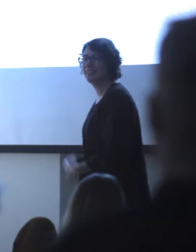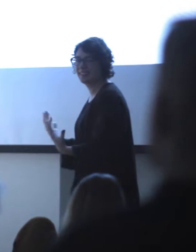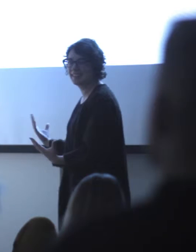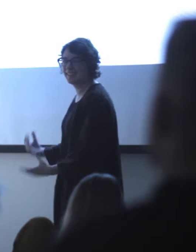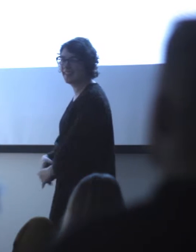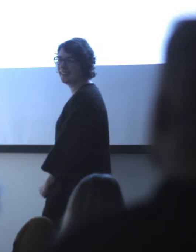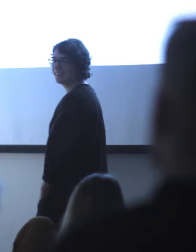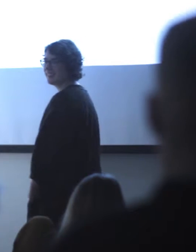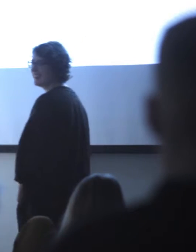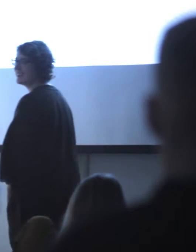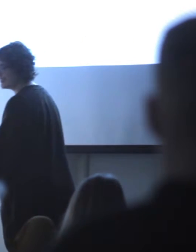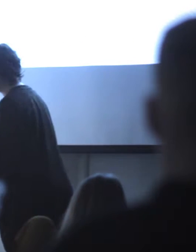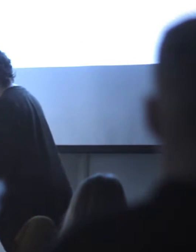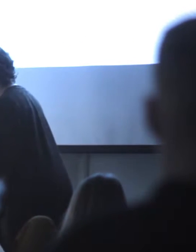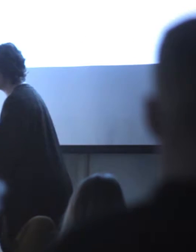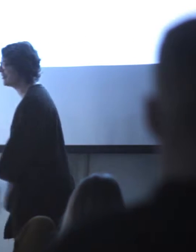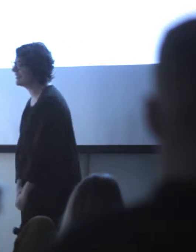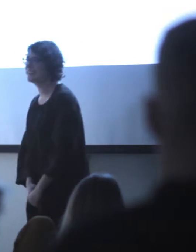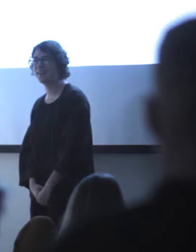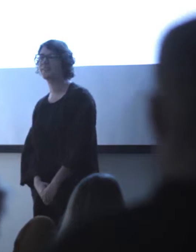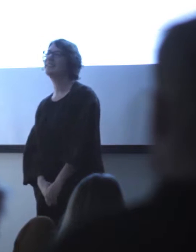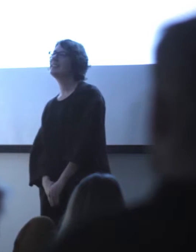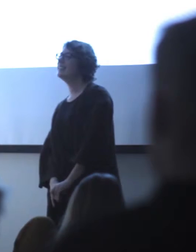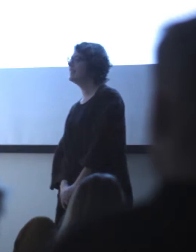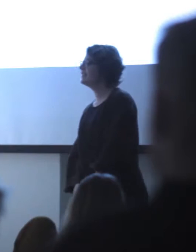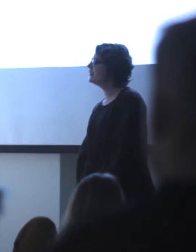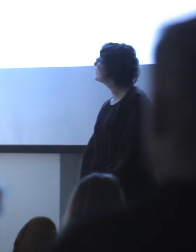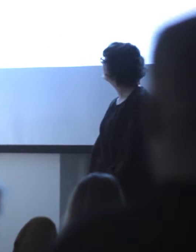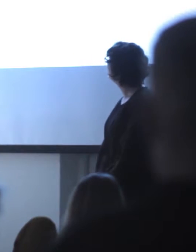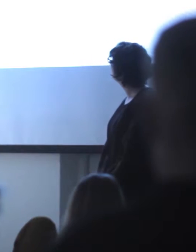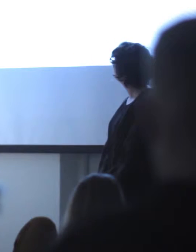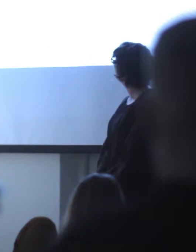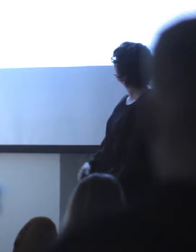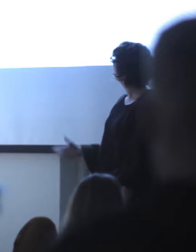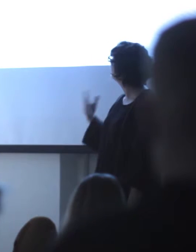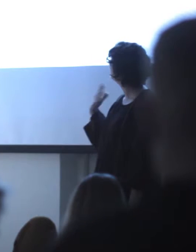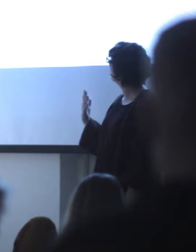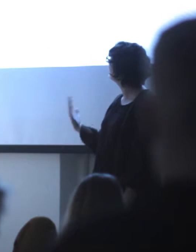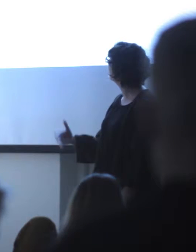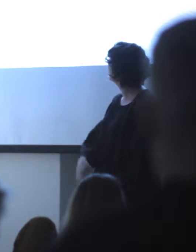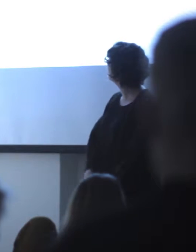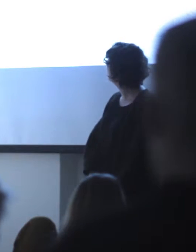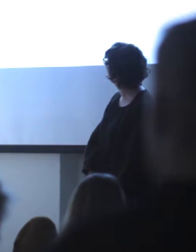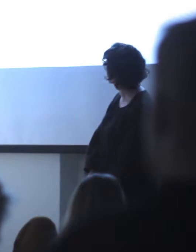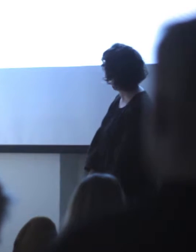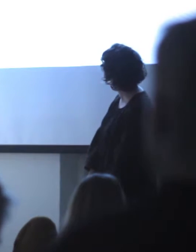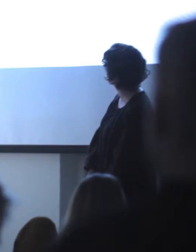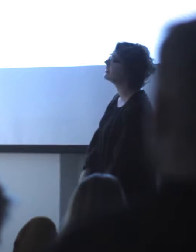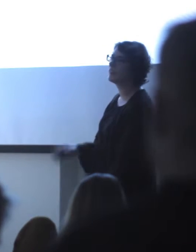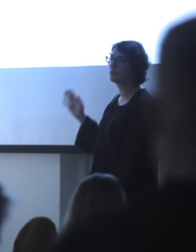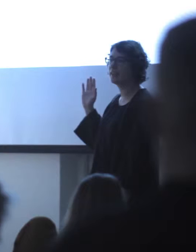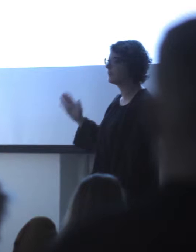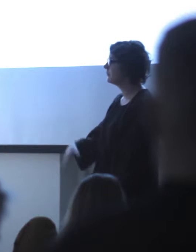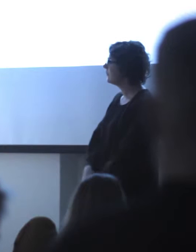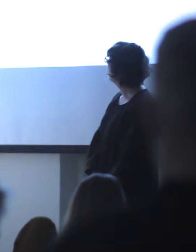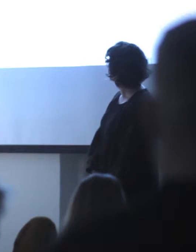Yeah. Yeah. That's how it can sound. Those calls are kind of brief, they kind of